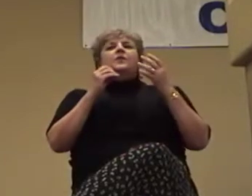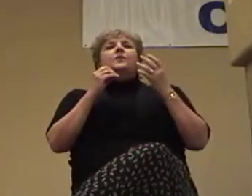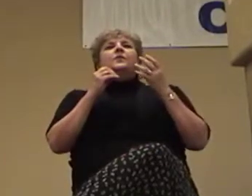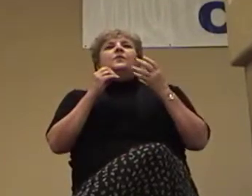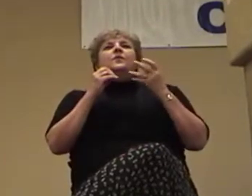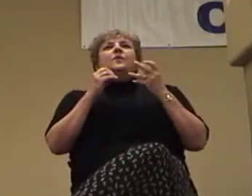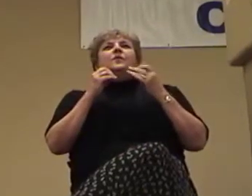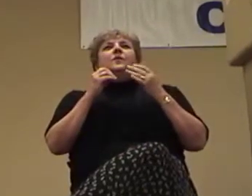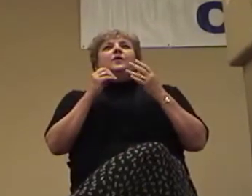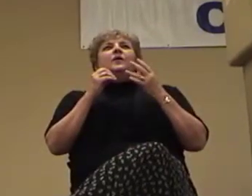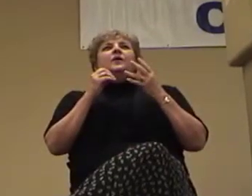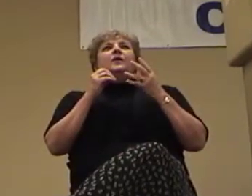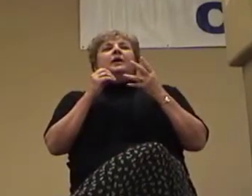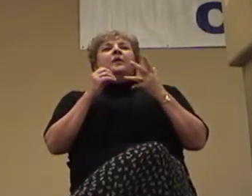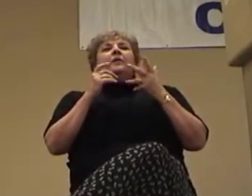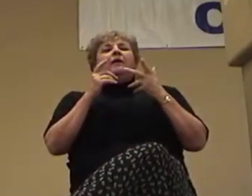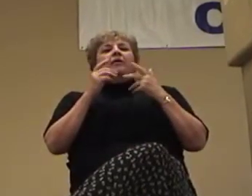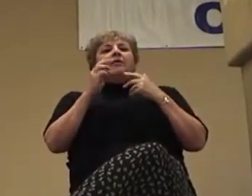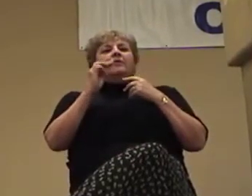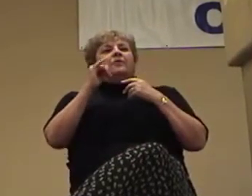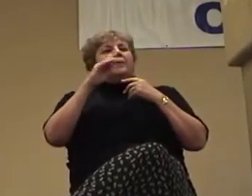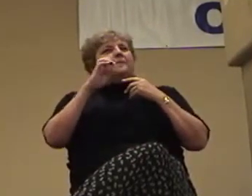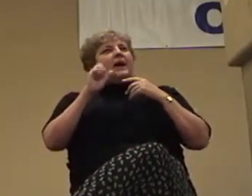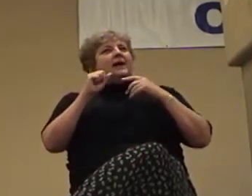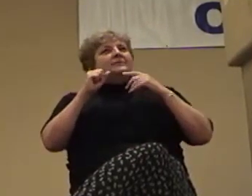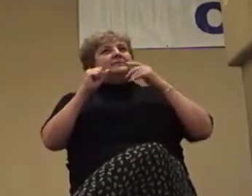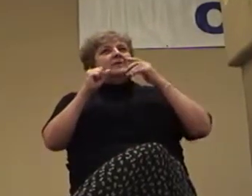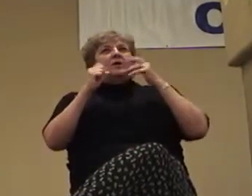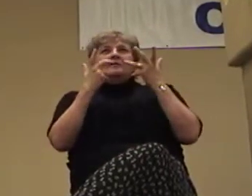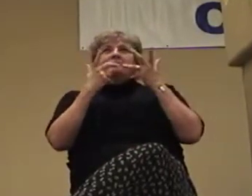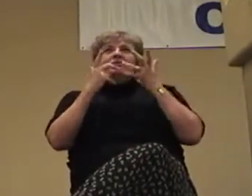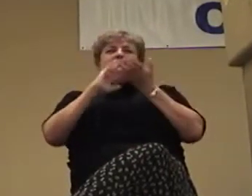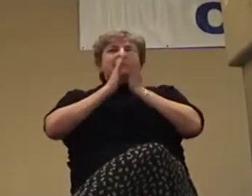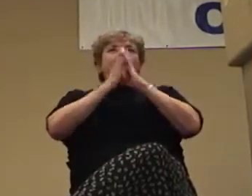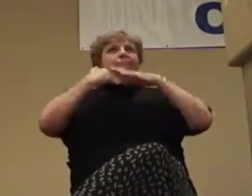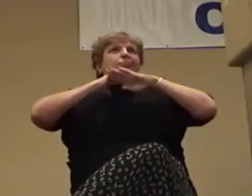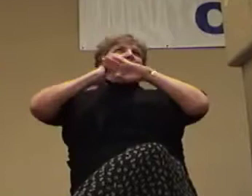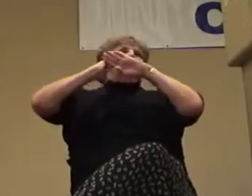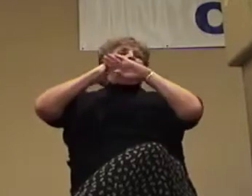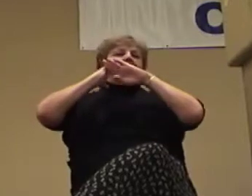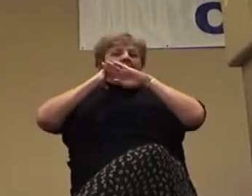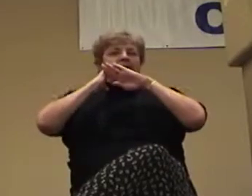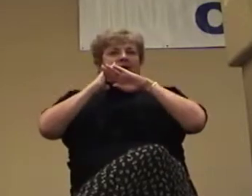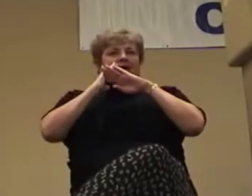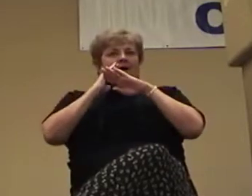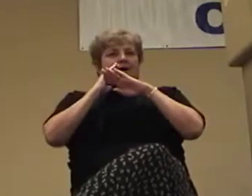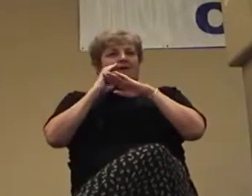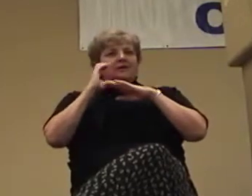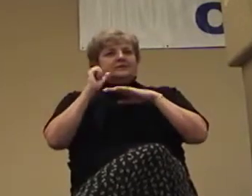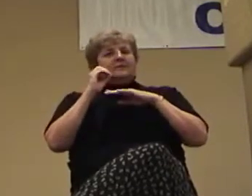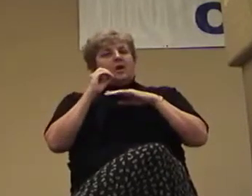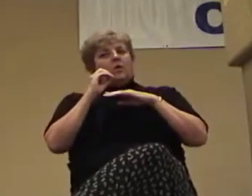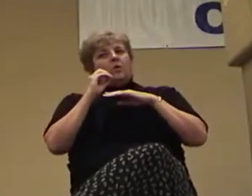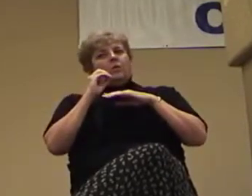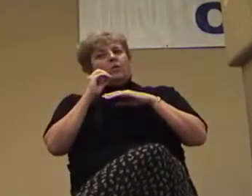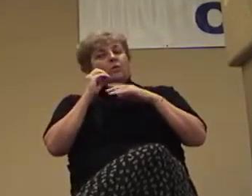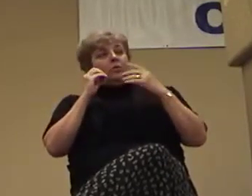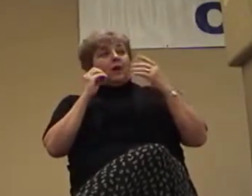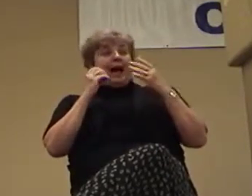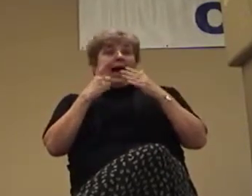became, immune to it. Like they put on little raincoats, and they were just immune. And so I had to take far drastic measures. And so what I did is I took a